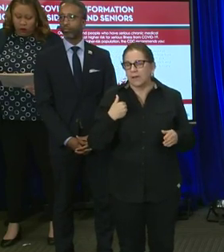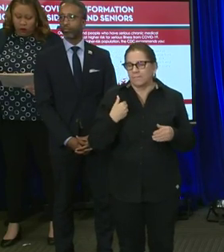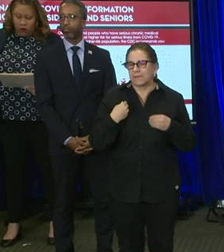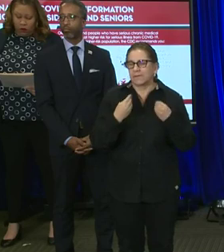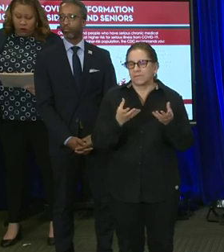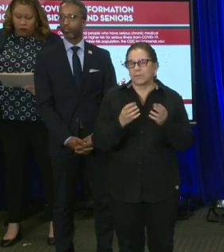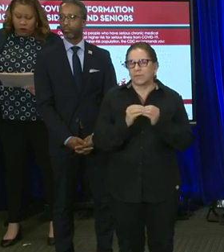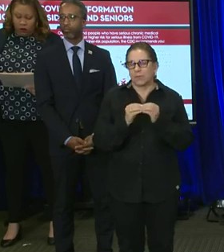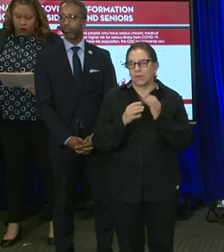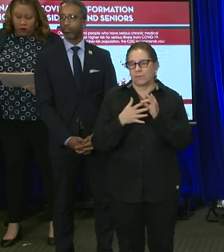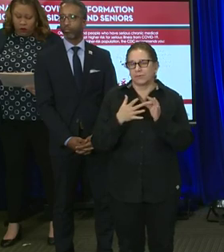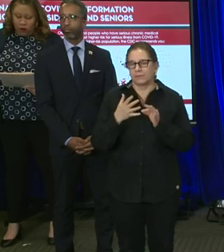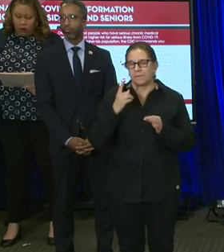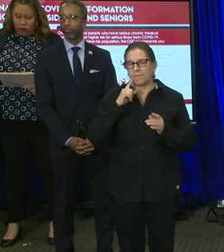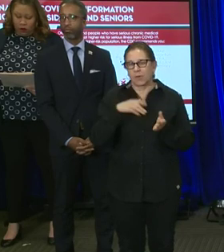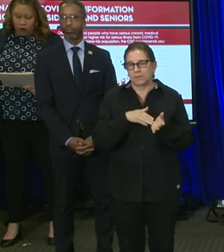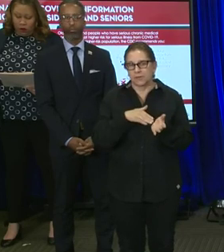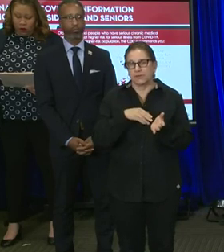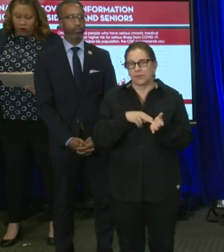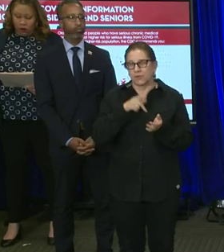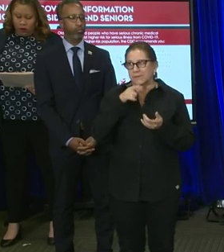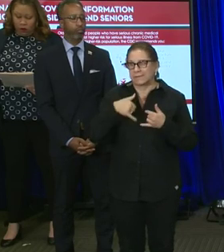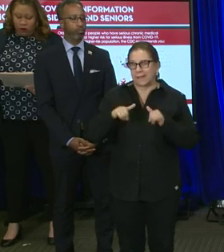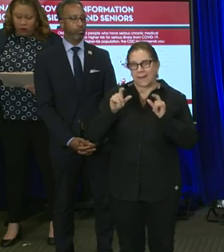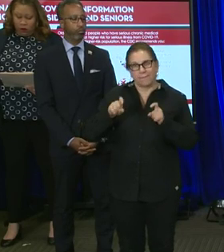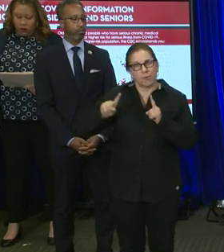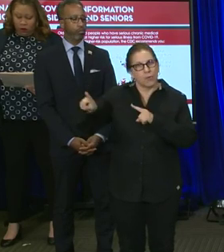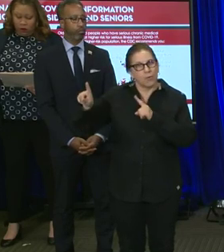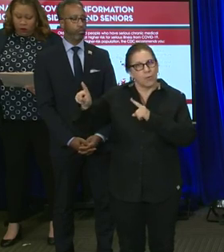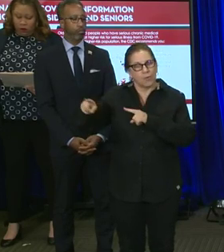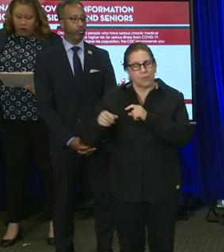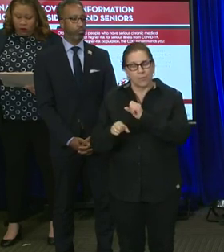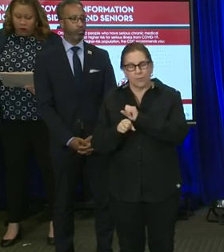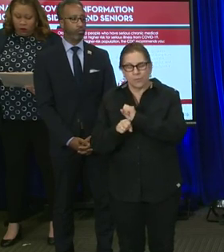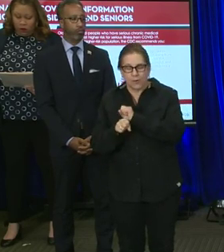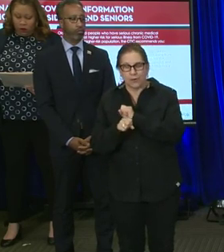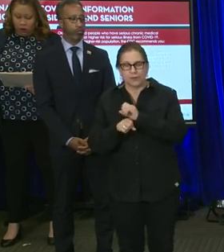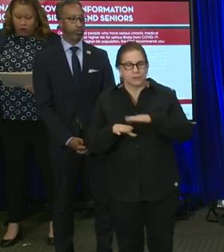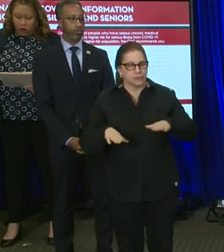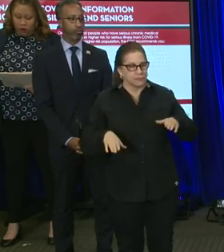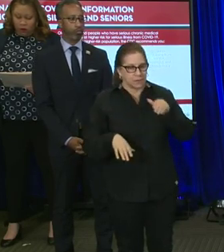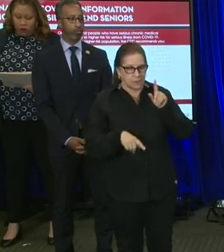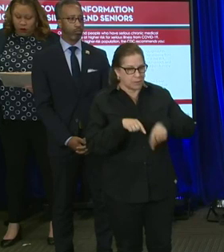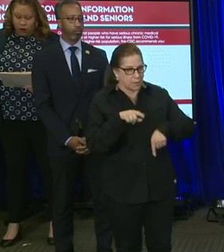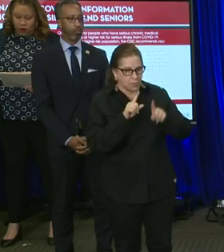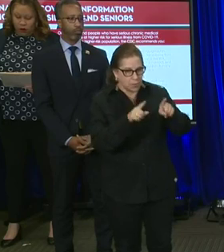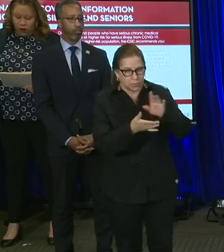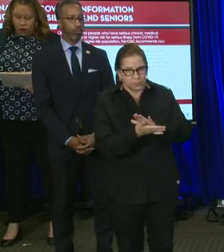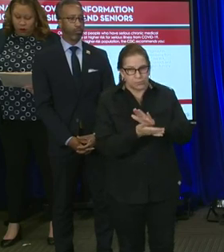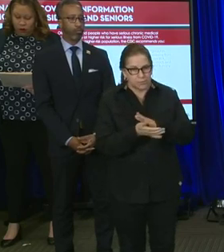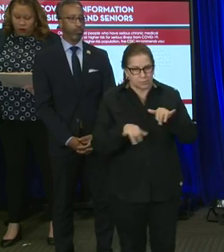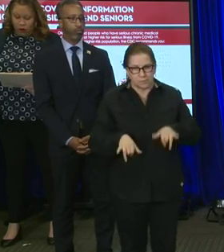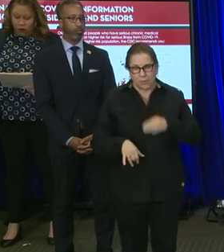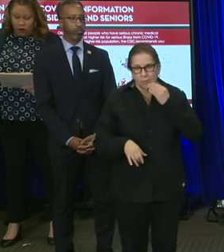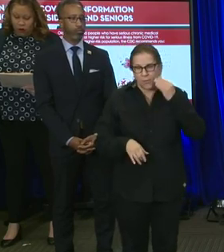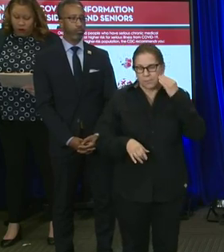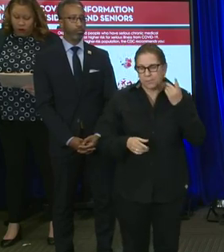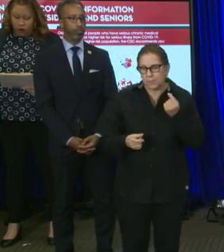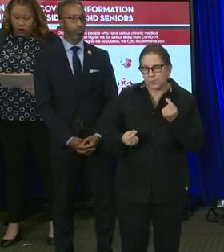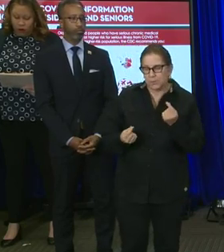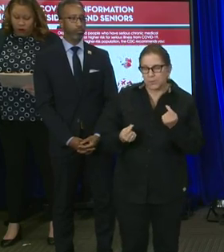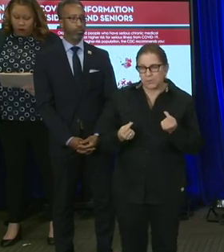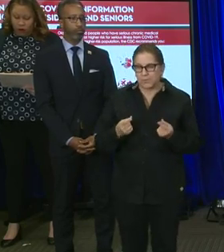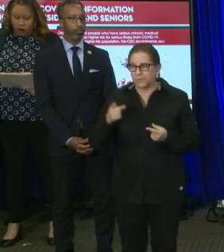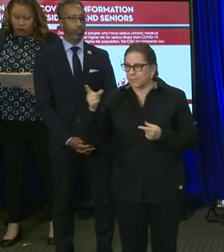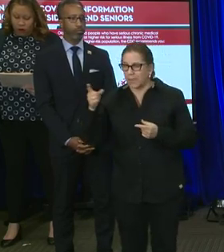healthcare workers in the coming days. And we have had very productive discussions with the Hospital Association and the Primary Care Association to